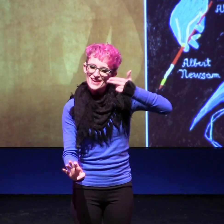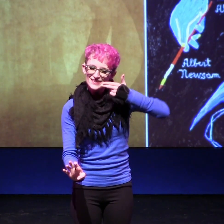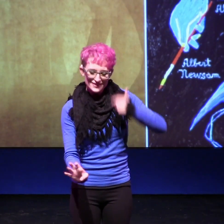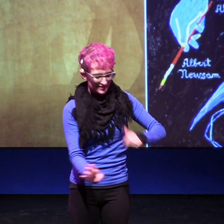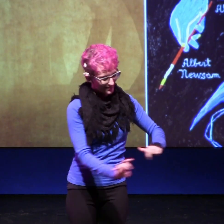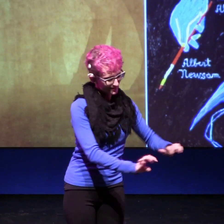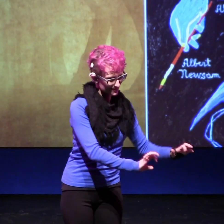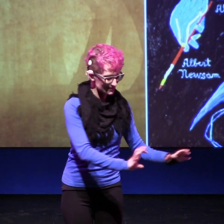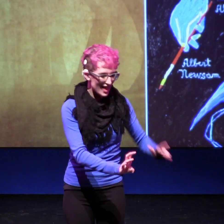Claire.